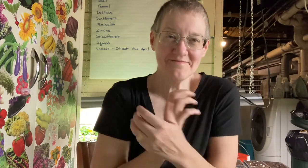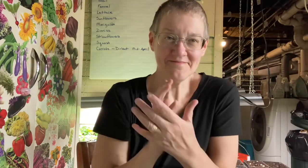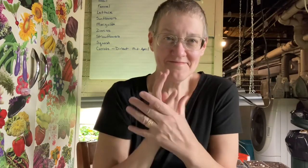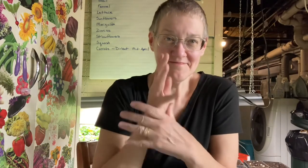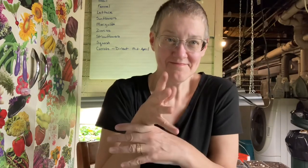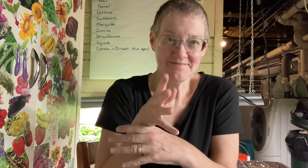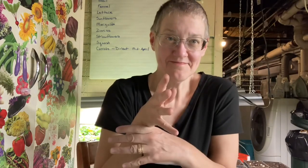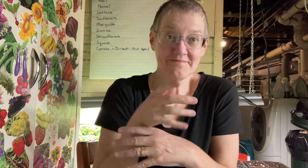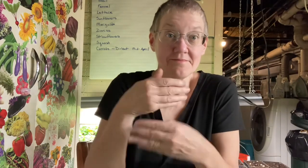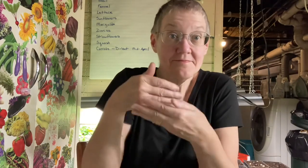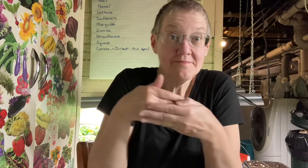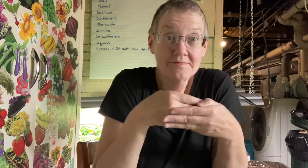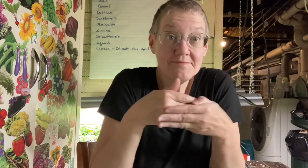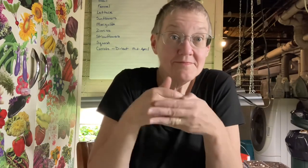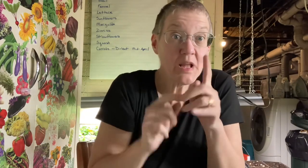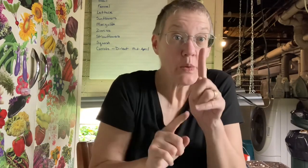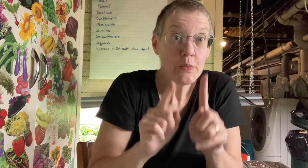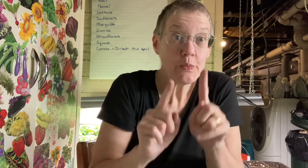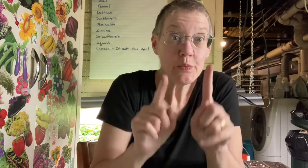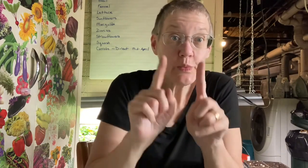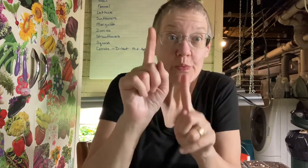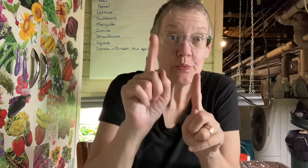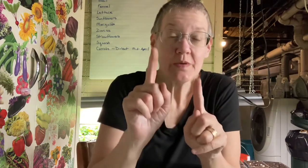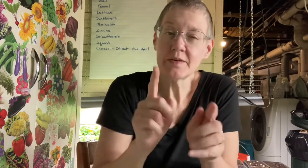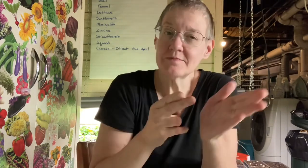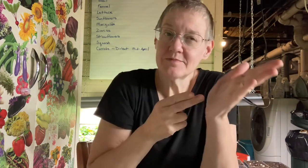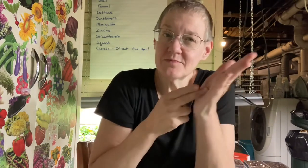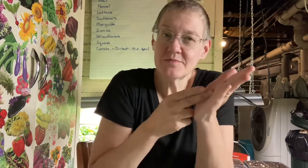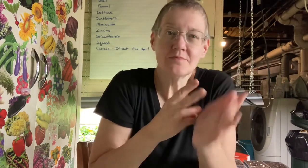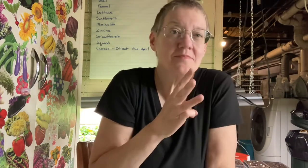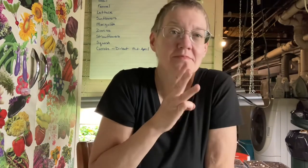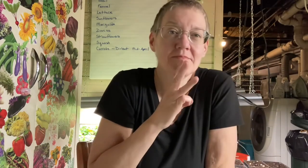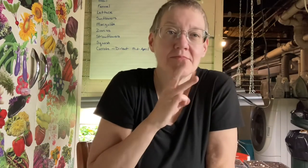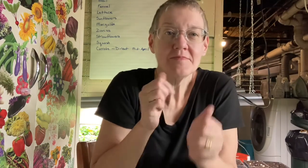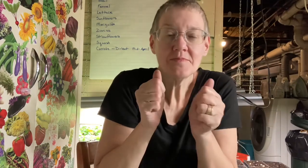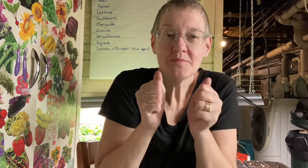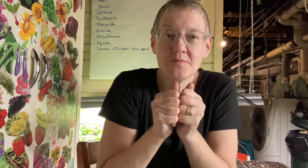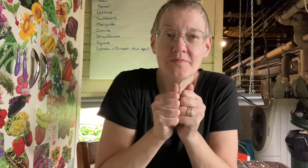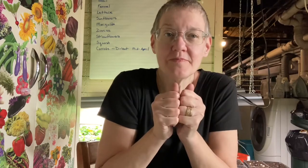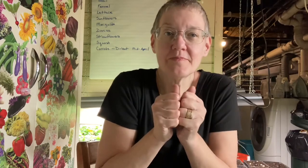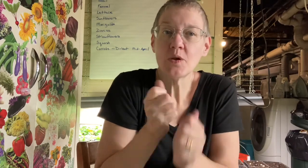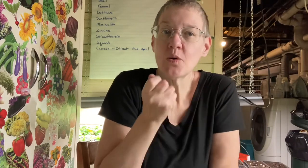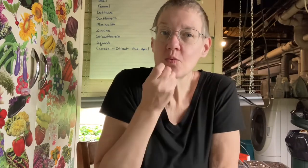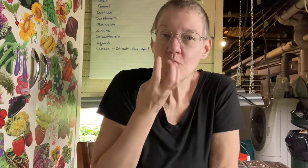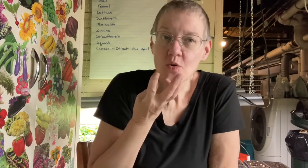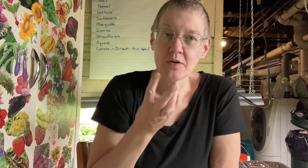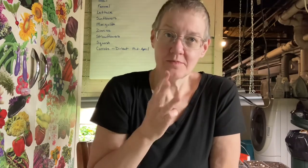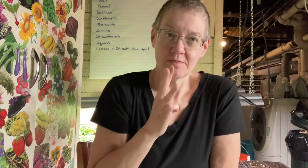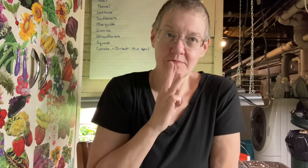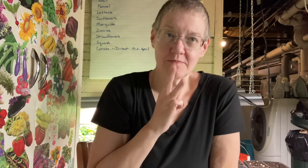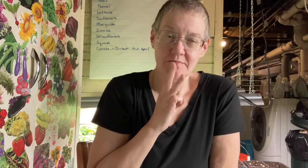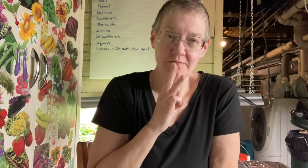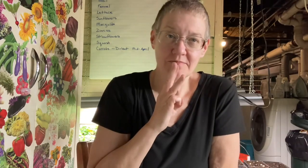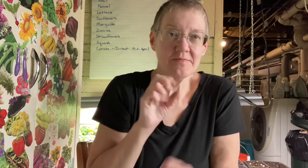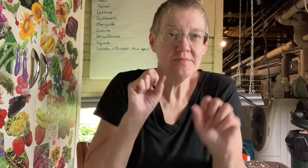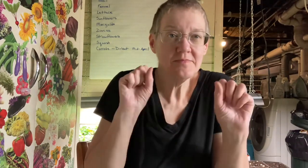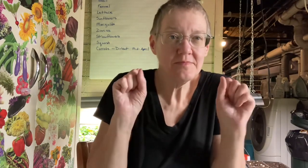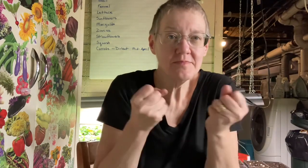Now, sunflowers are heat-loving plants, and the baby seedlings, make sure you water with